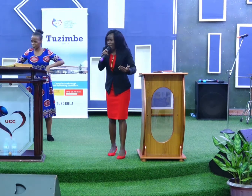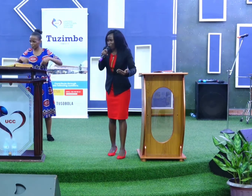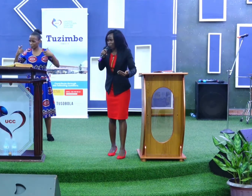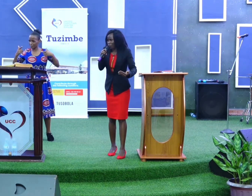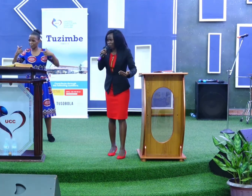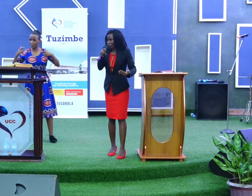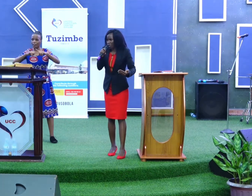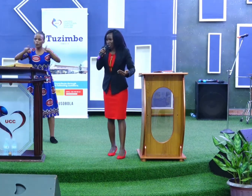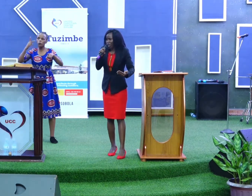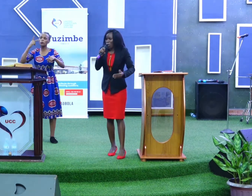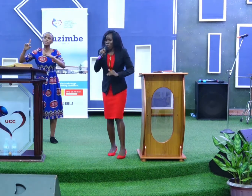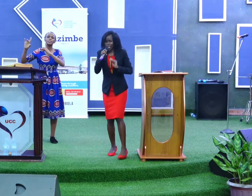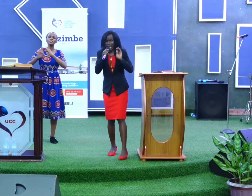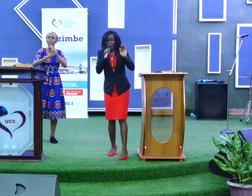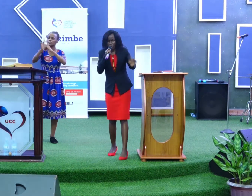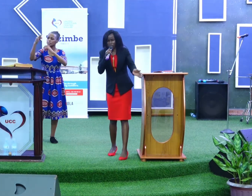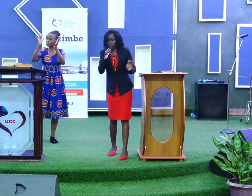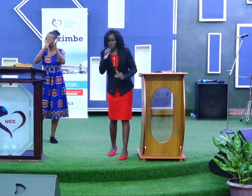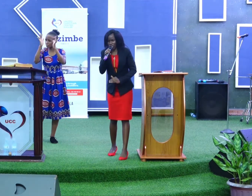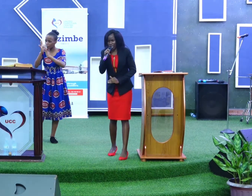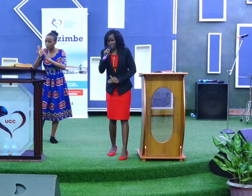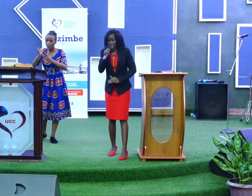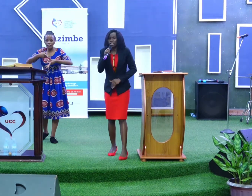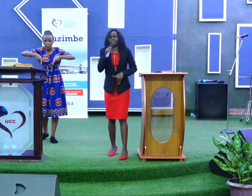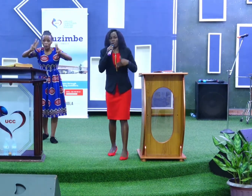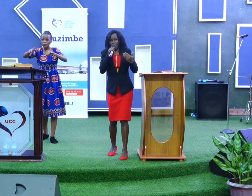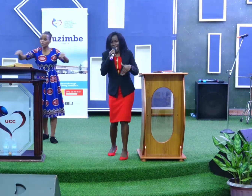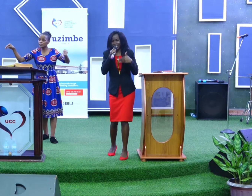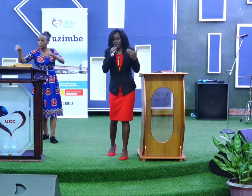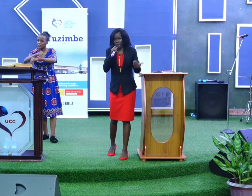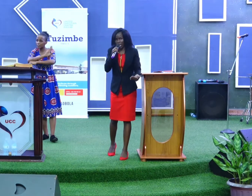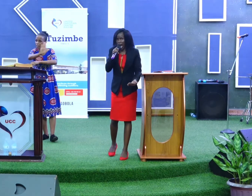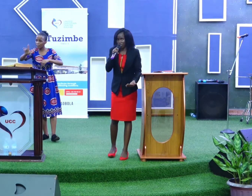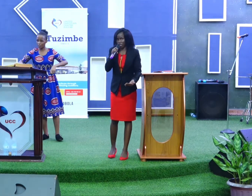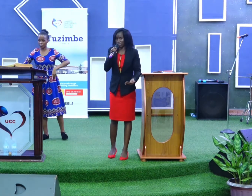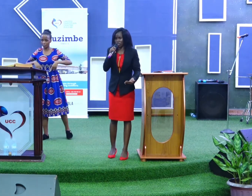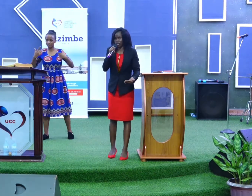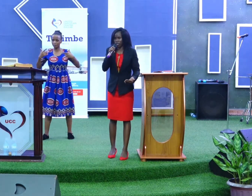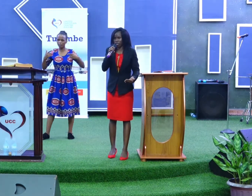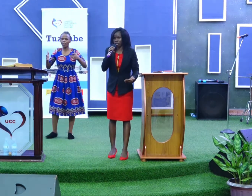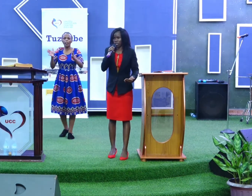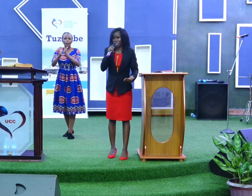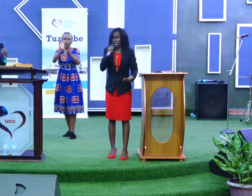his life. We see the apostles of Jesus, the way they exchanged their lives.